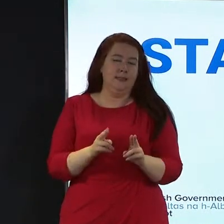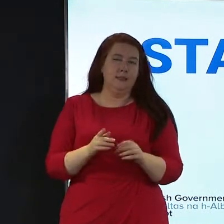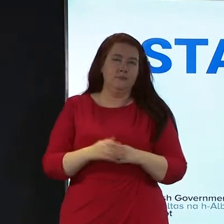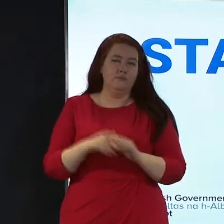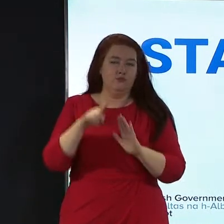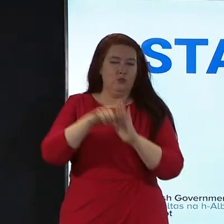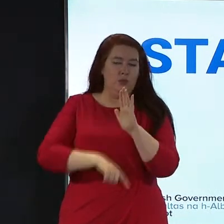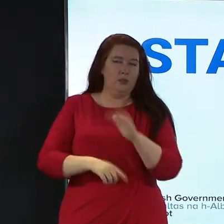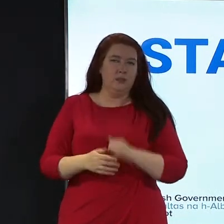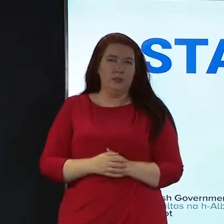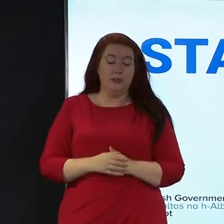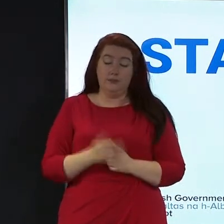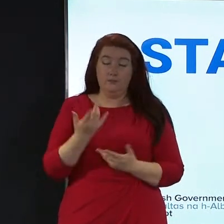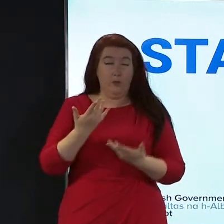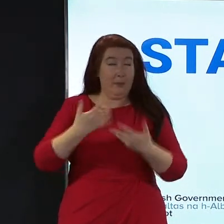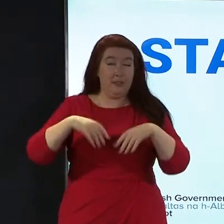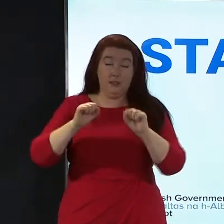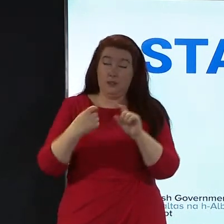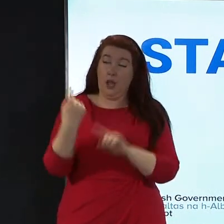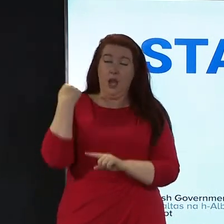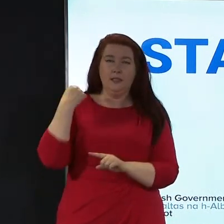the start, I have hesitated